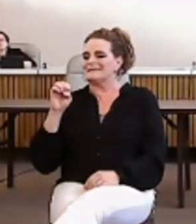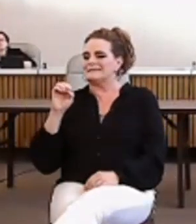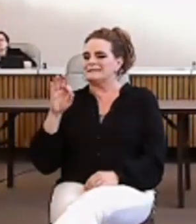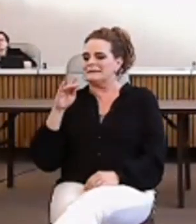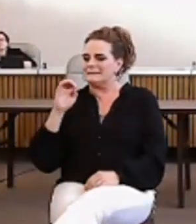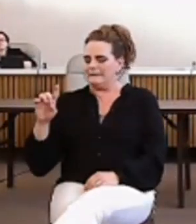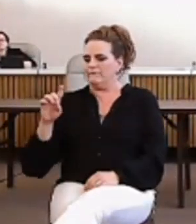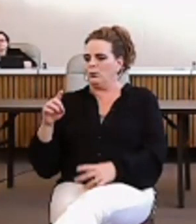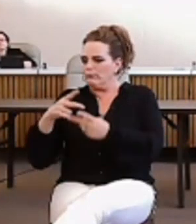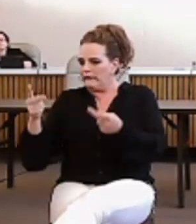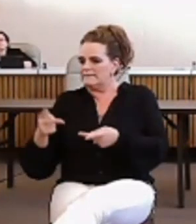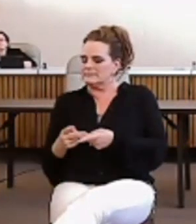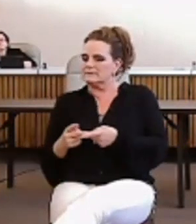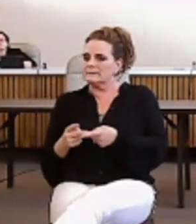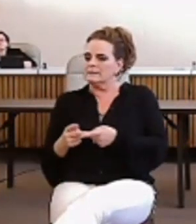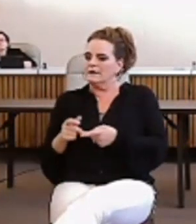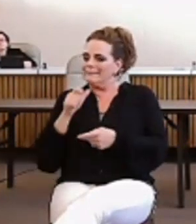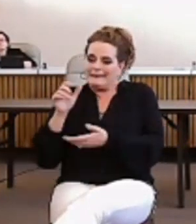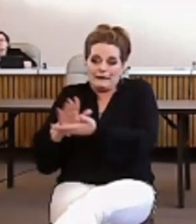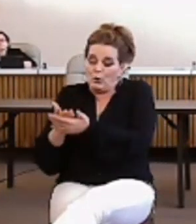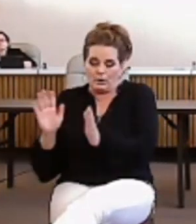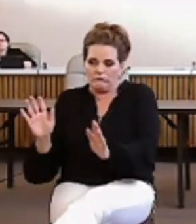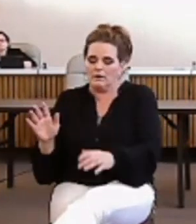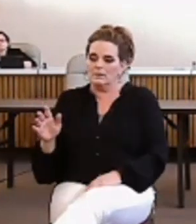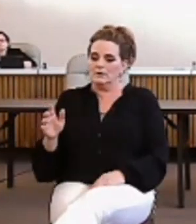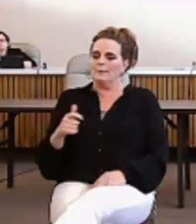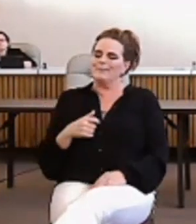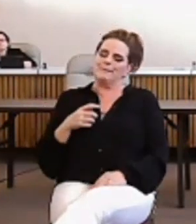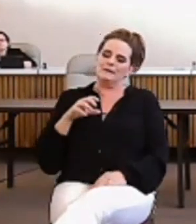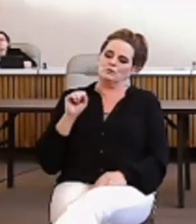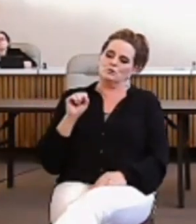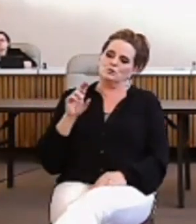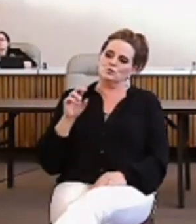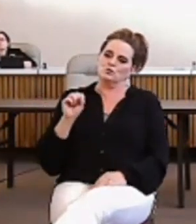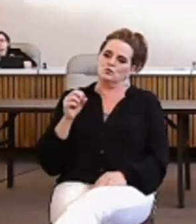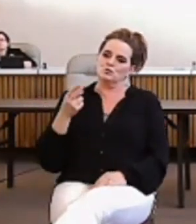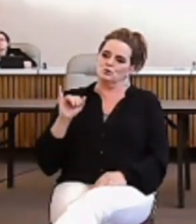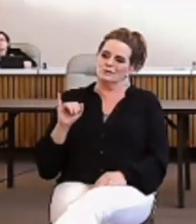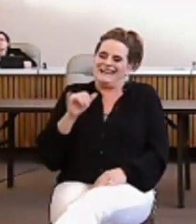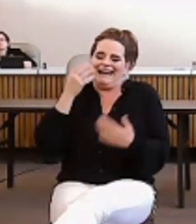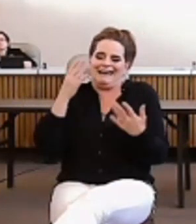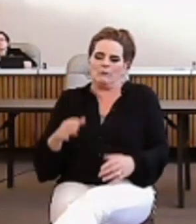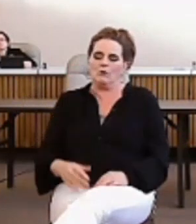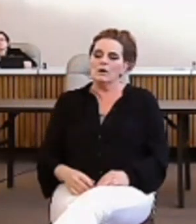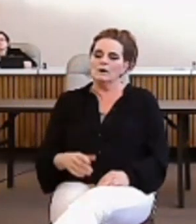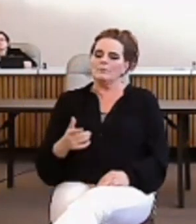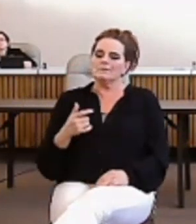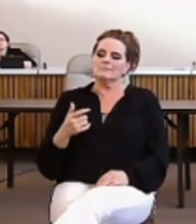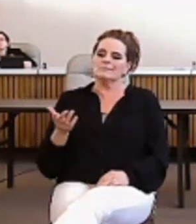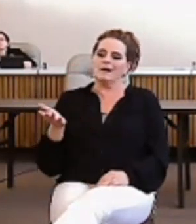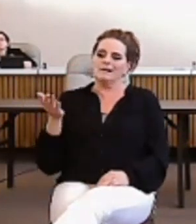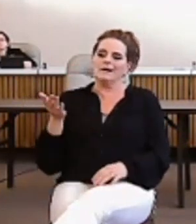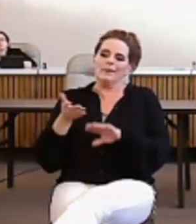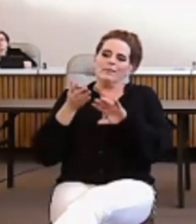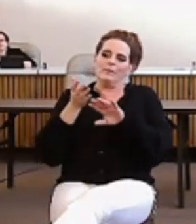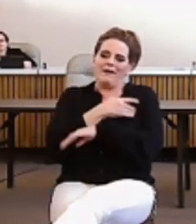Mhm. place that they didn't cook anything, but maybe sushi, I don't know exactly. But that's what it used to be, but they moved